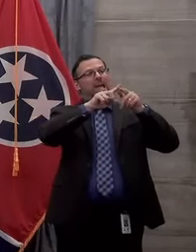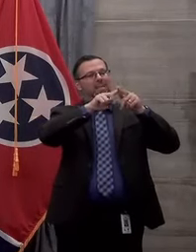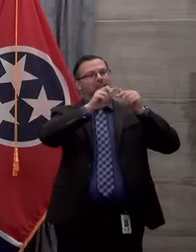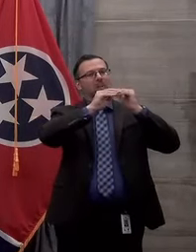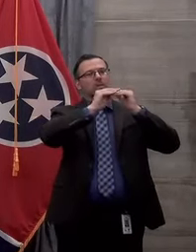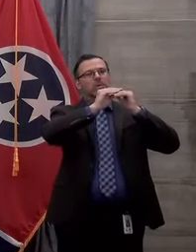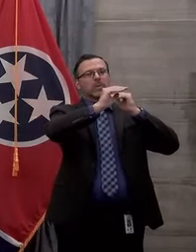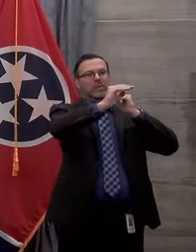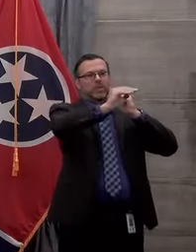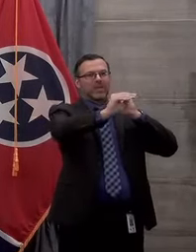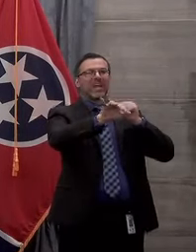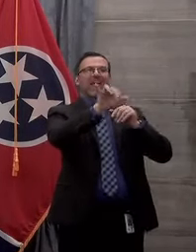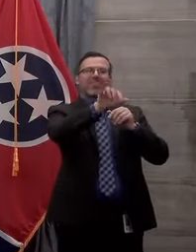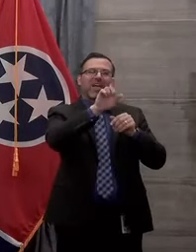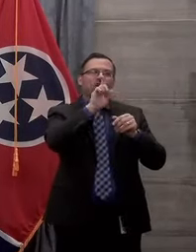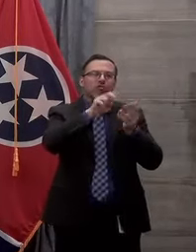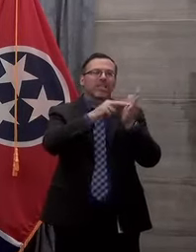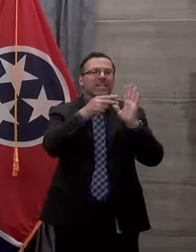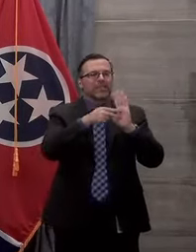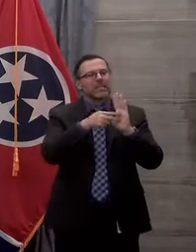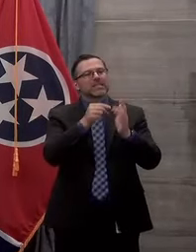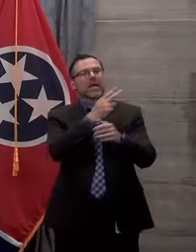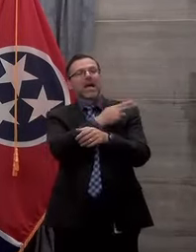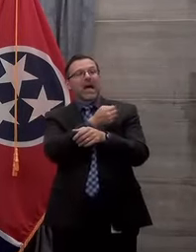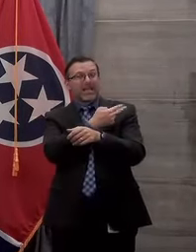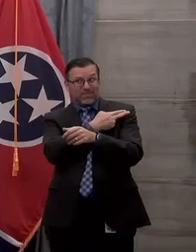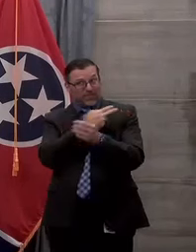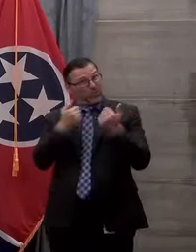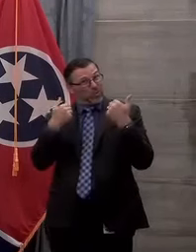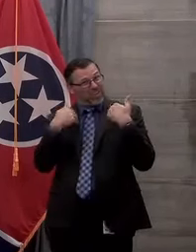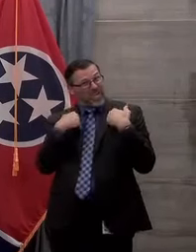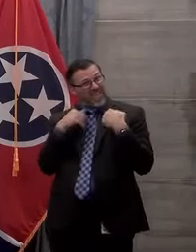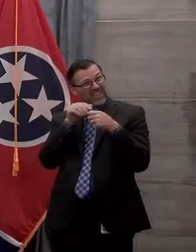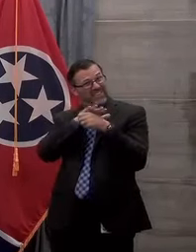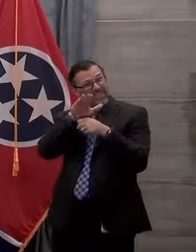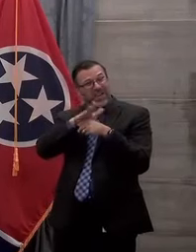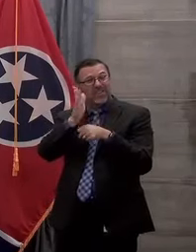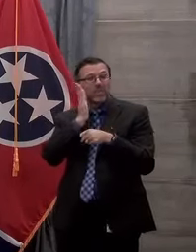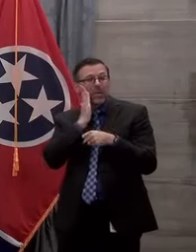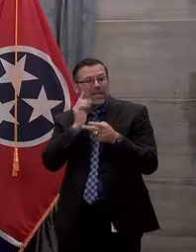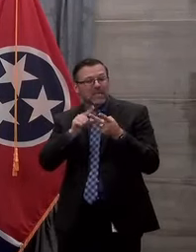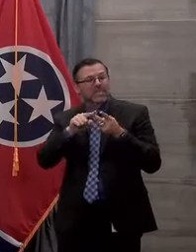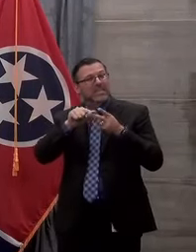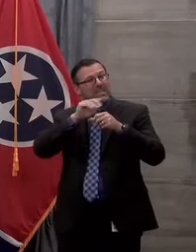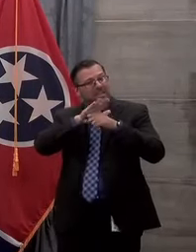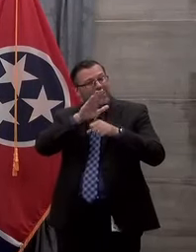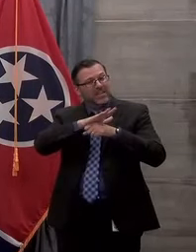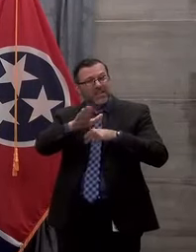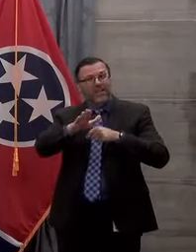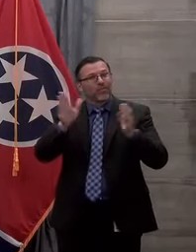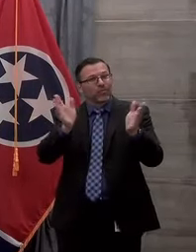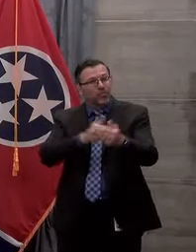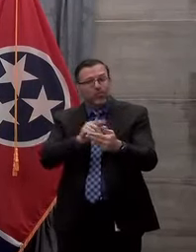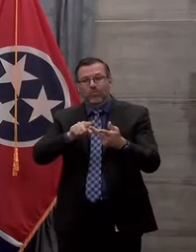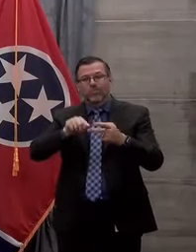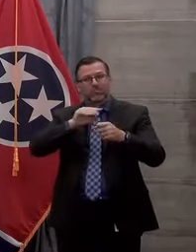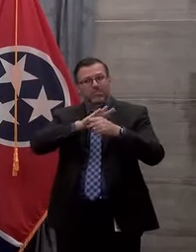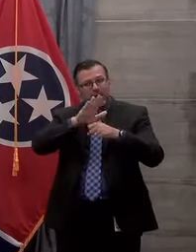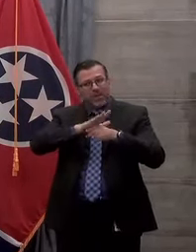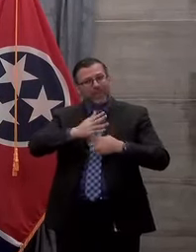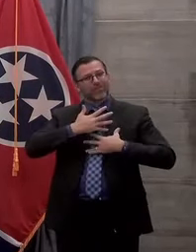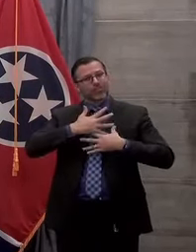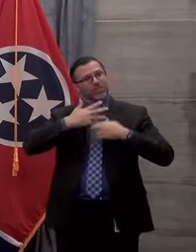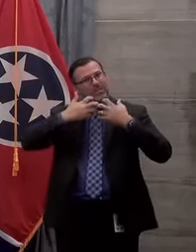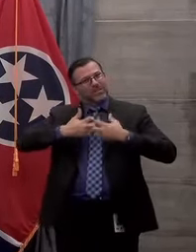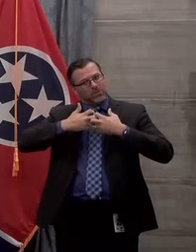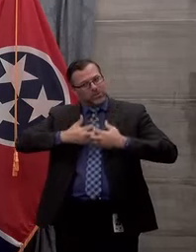hospital resources and making sure that we have enough assets and capacity in our healthcare system to take care of any surge